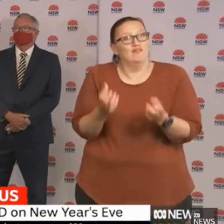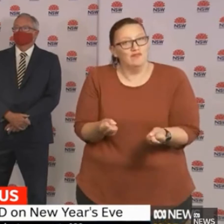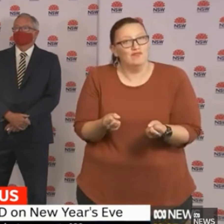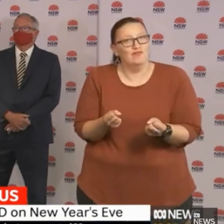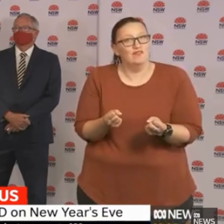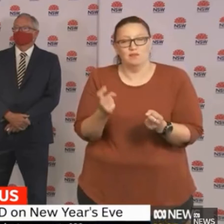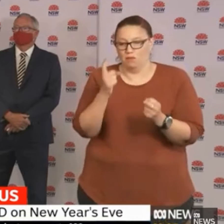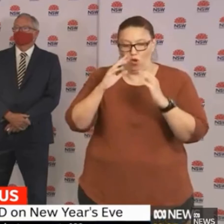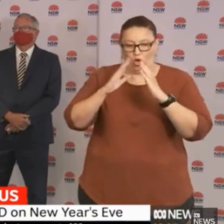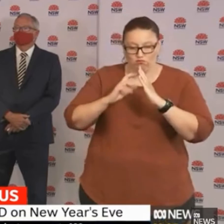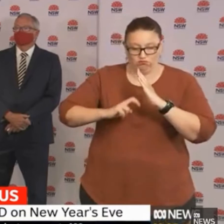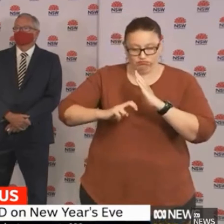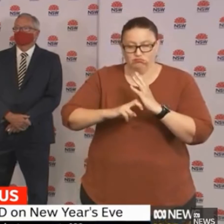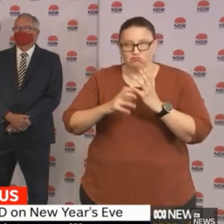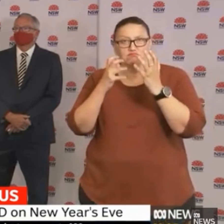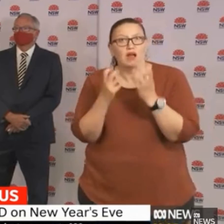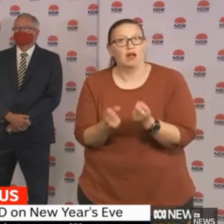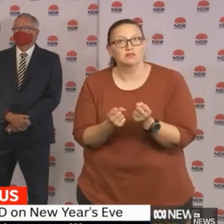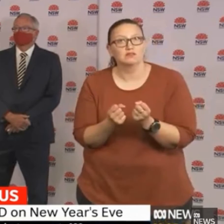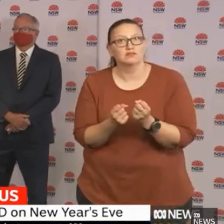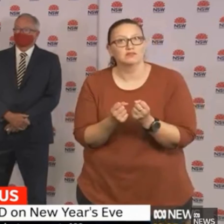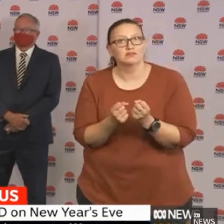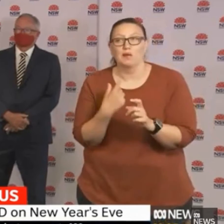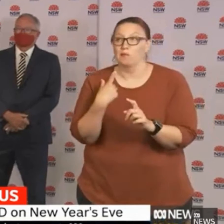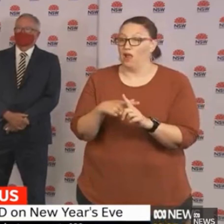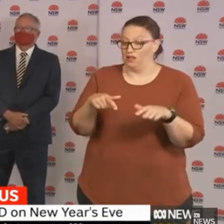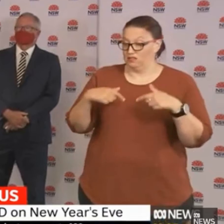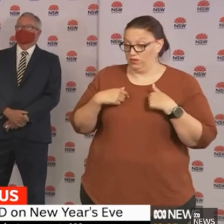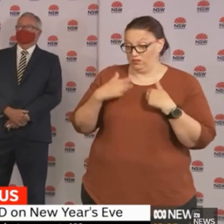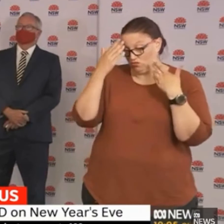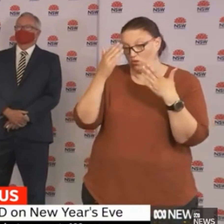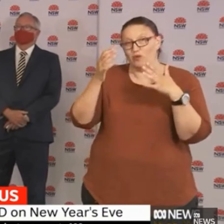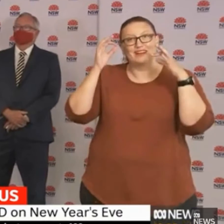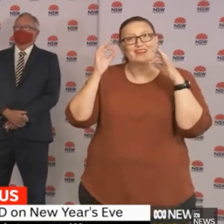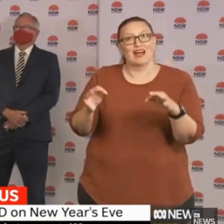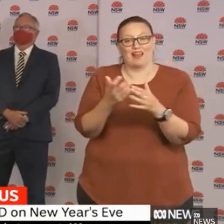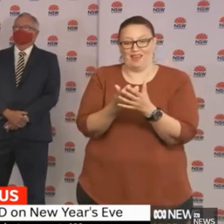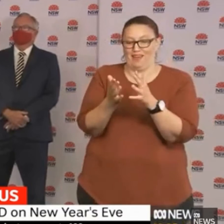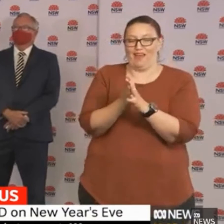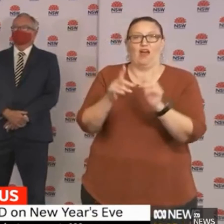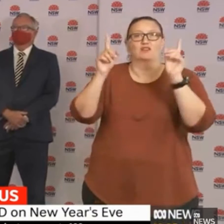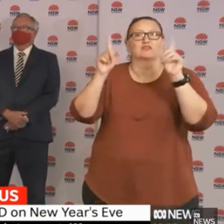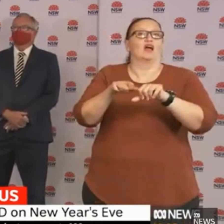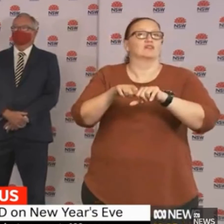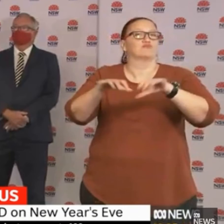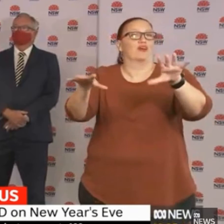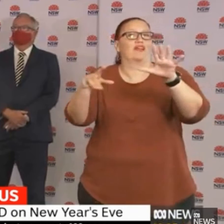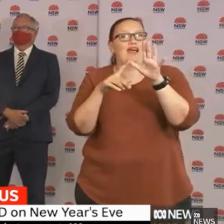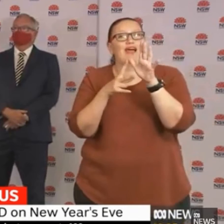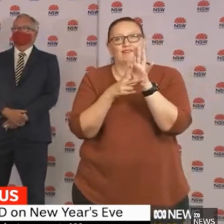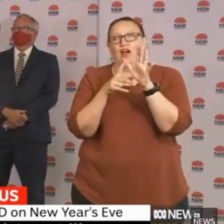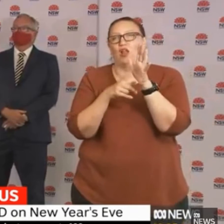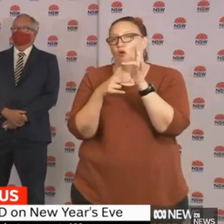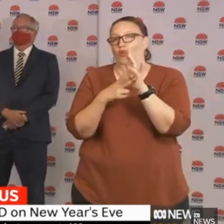isolation, and the concentration of cases, and also the fact that we still haven't found the real root cause of how the virus actually got to the